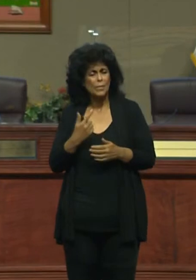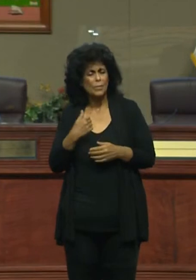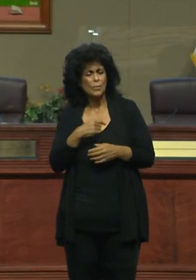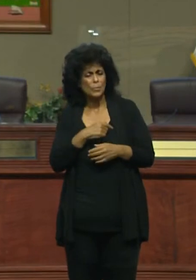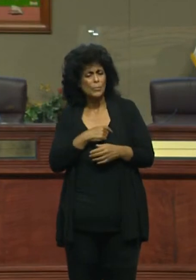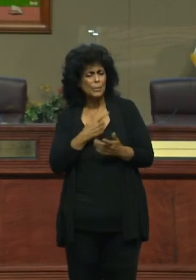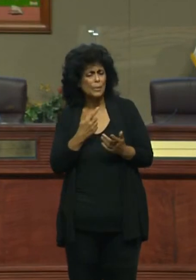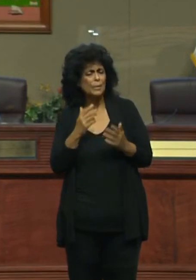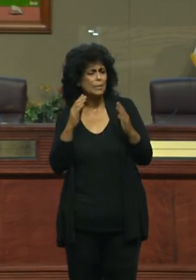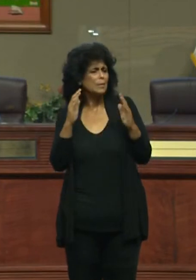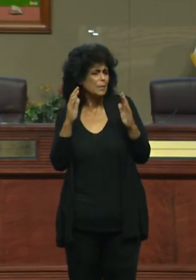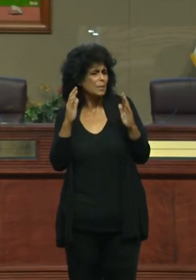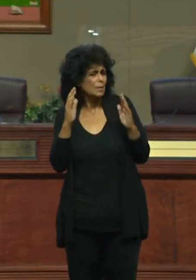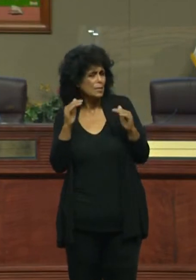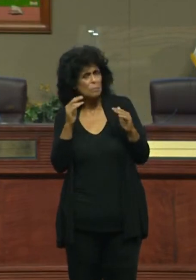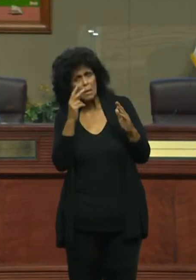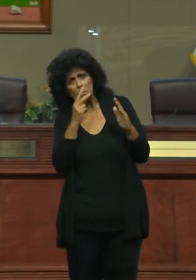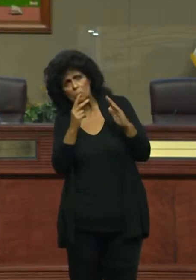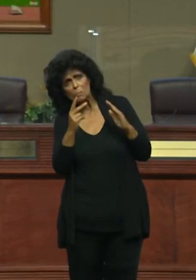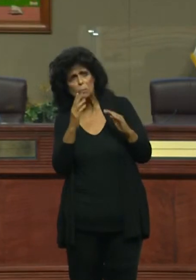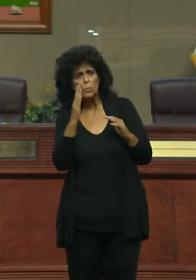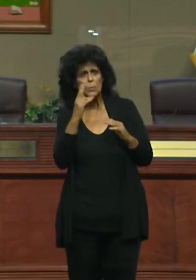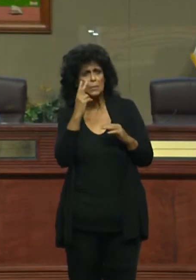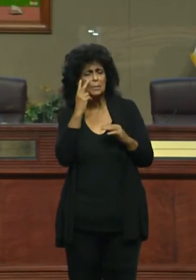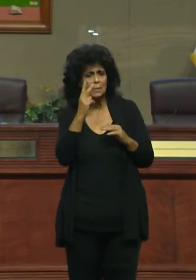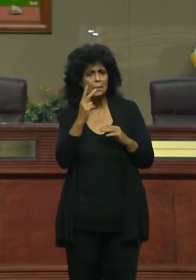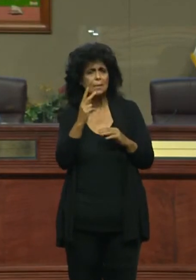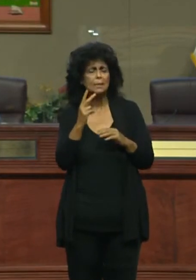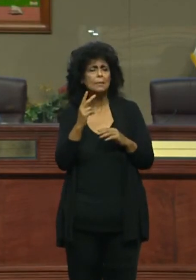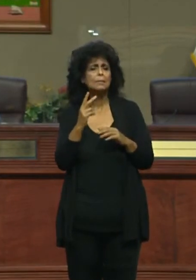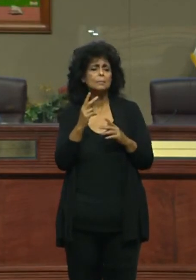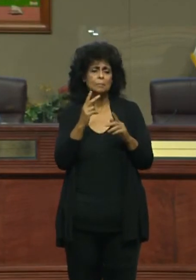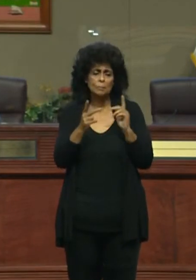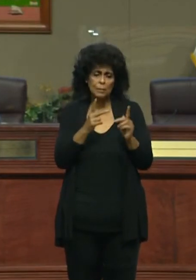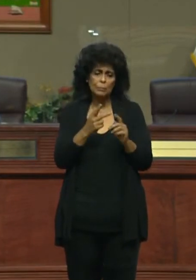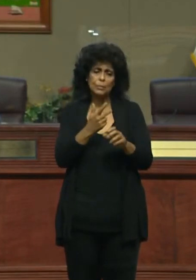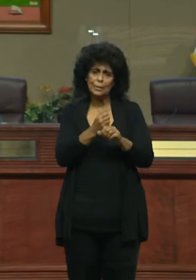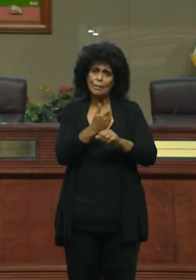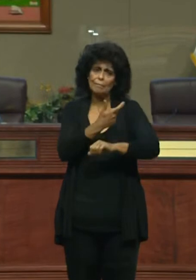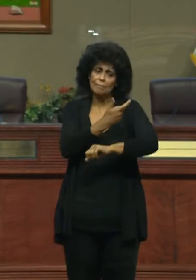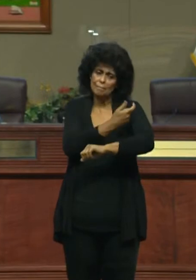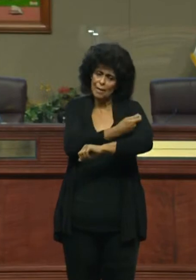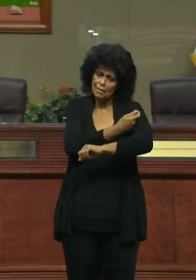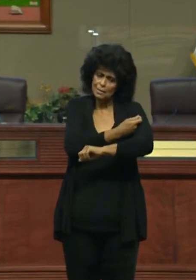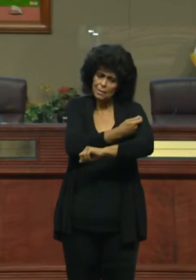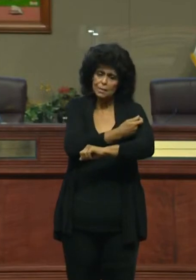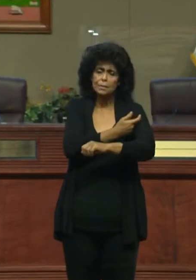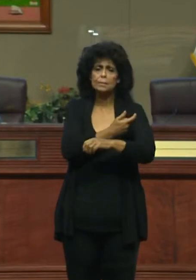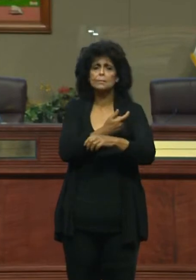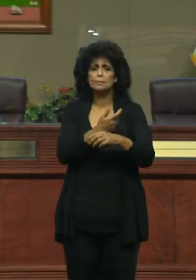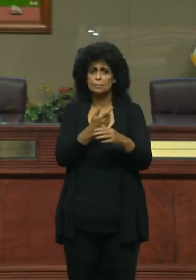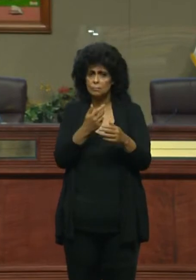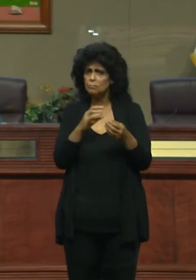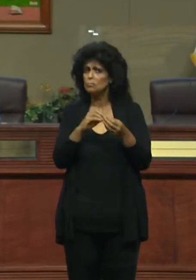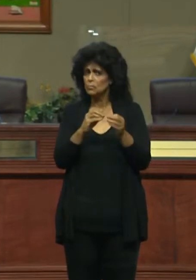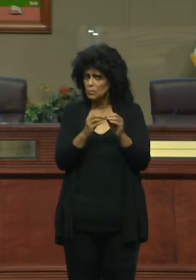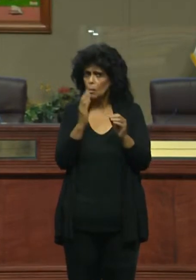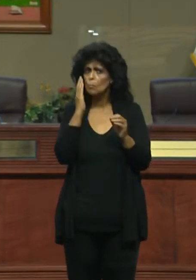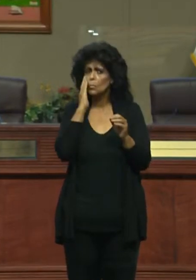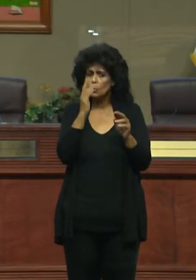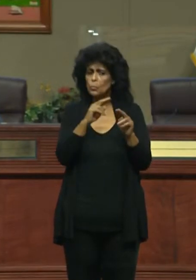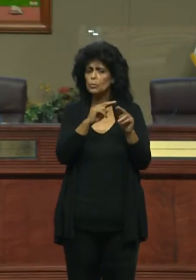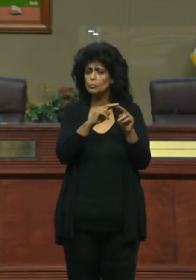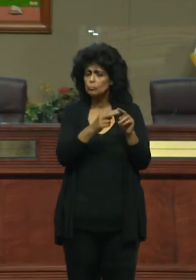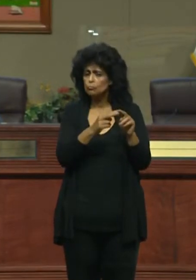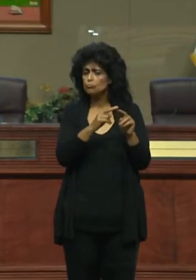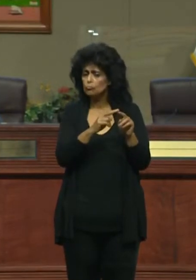of individuals who would get vaccinated within our community. That is something that we are experiencing